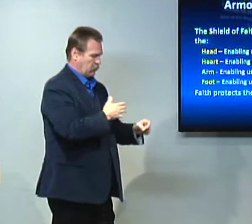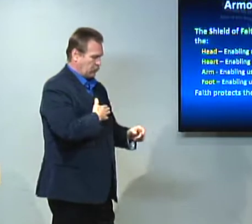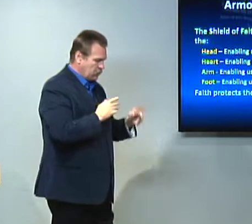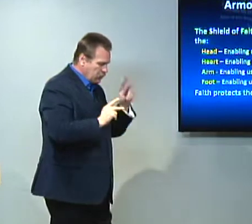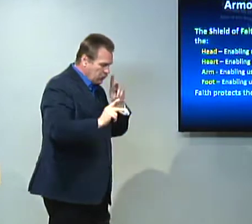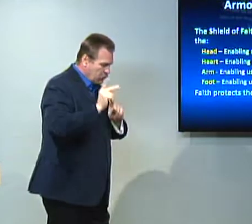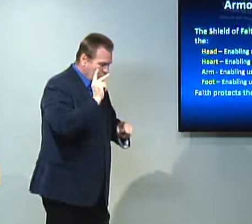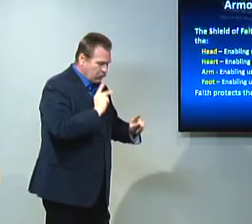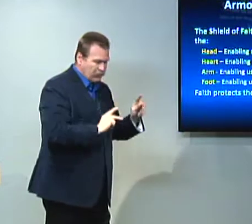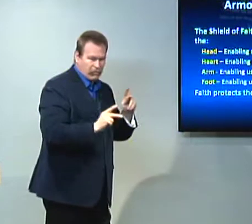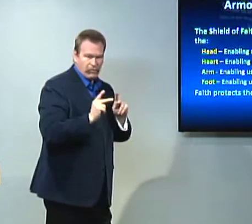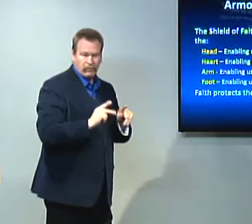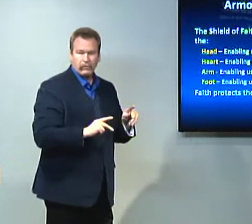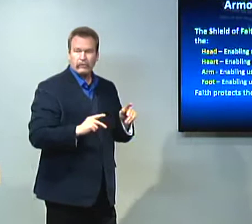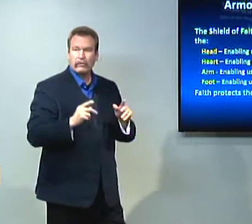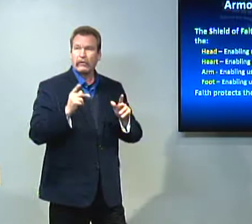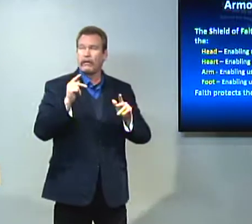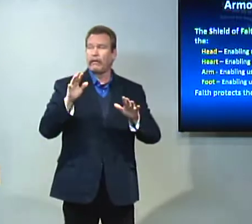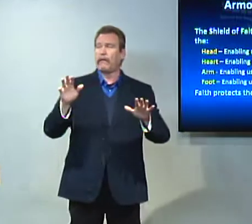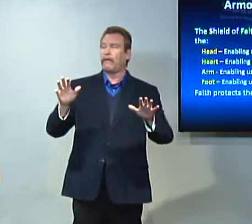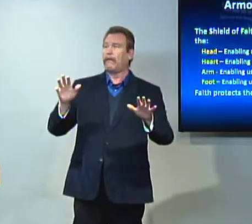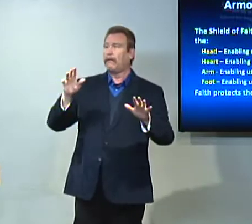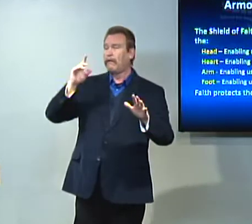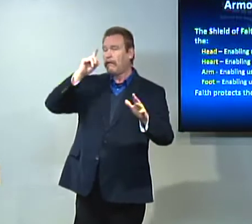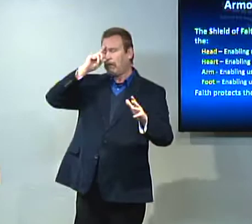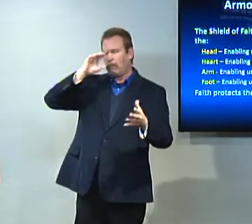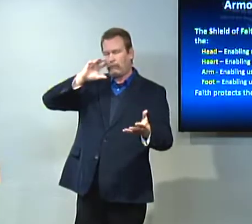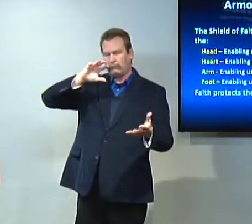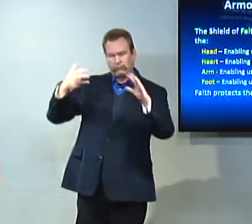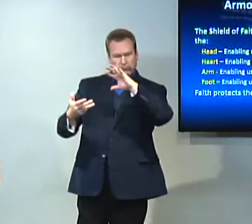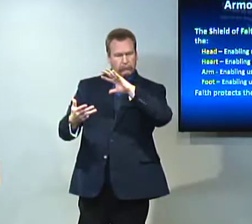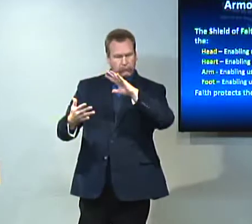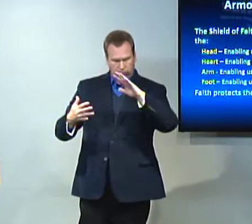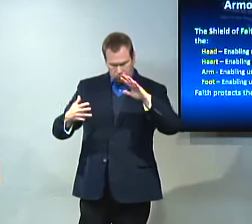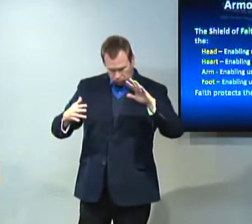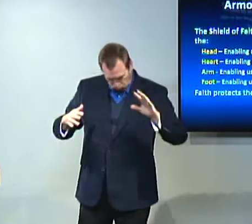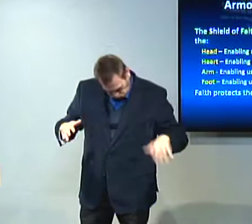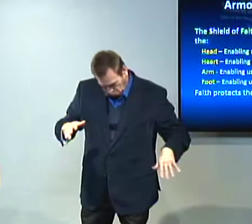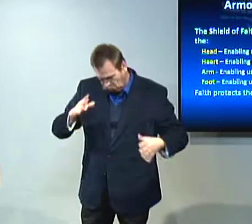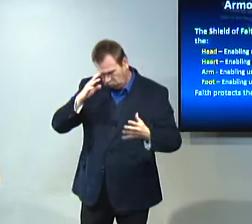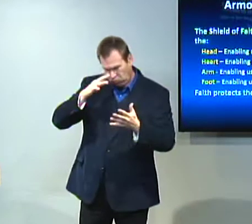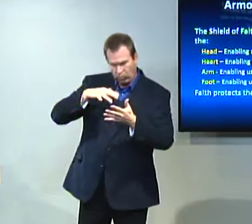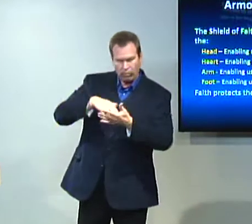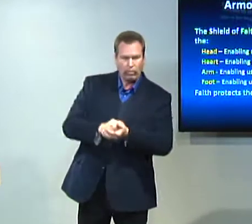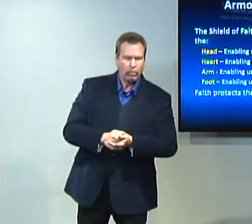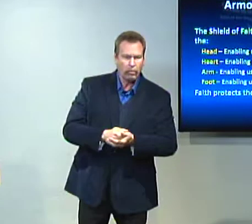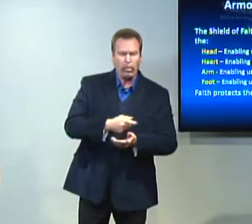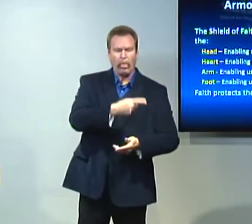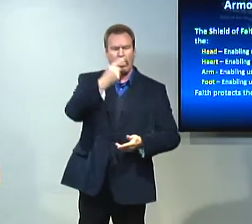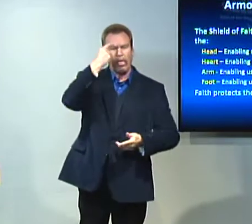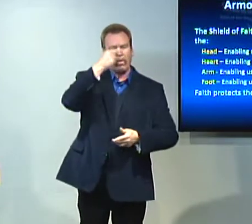says, "Why are you persecuting me? Saul, Saul, why are you persecuting me?" And that just changed his